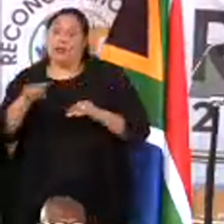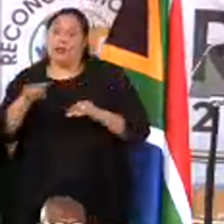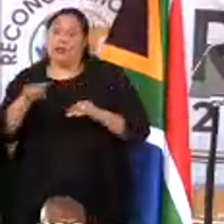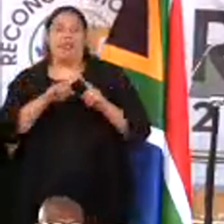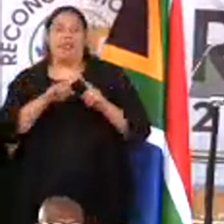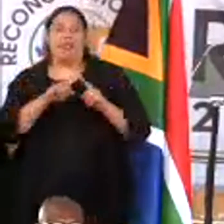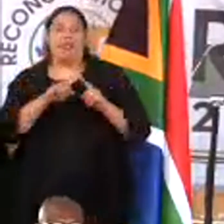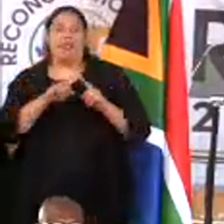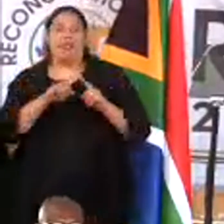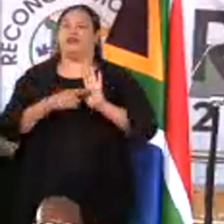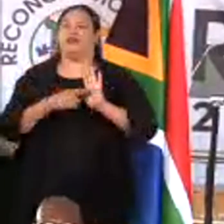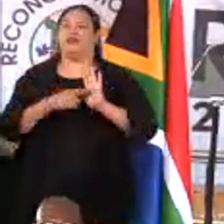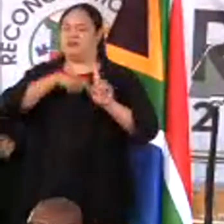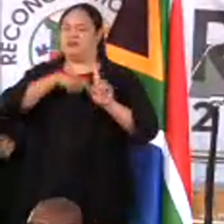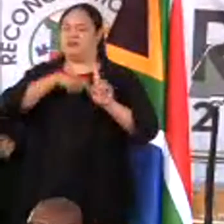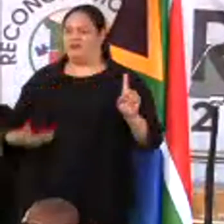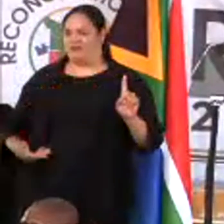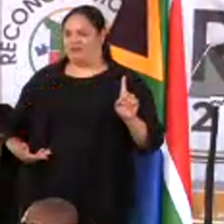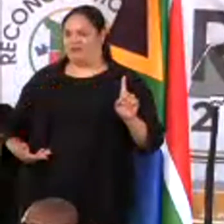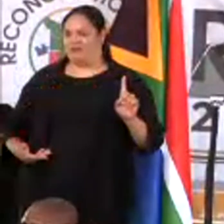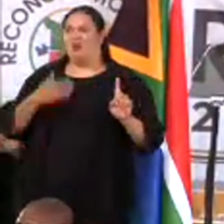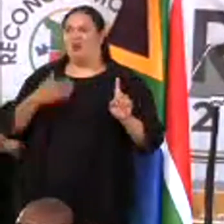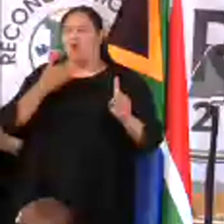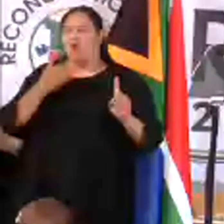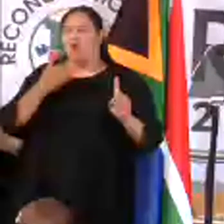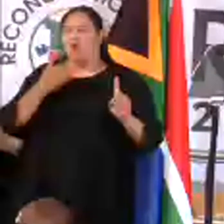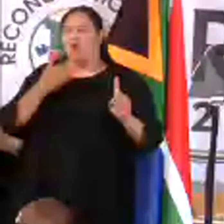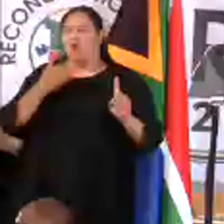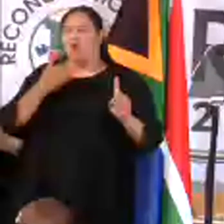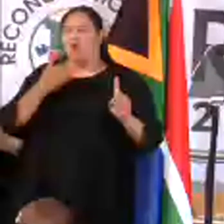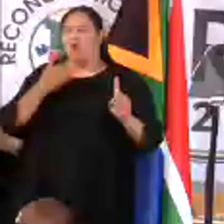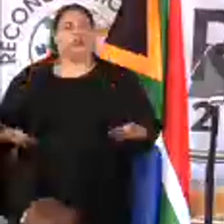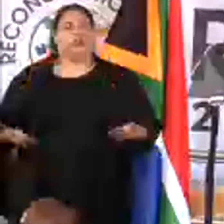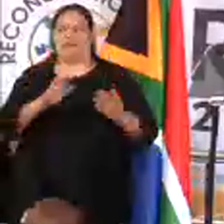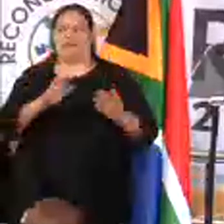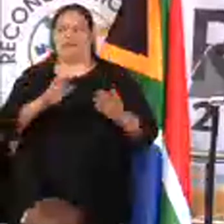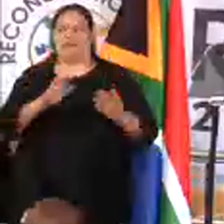public representatives that have been elected to serve them.